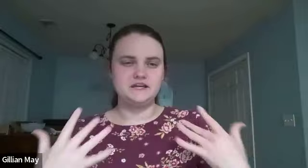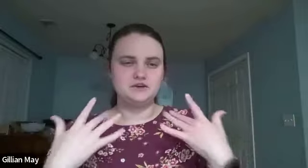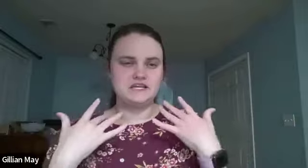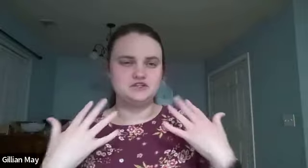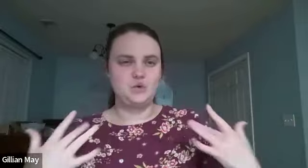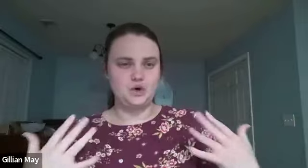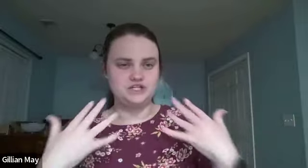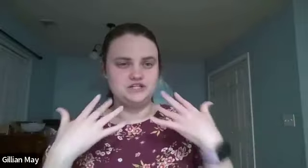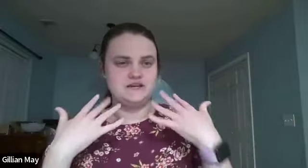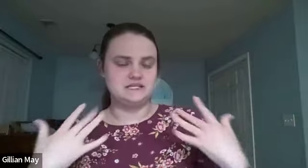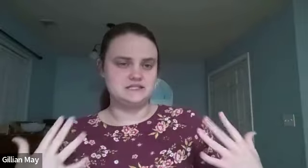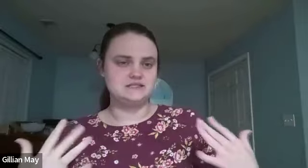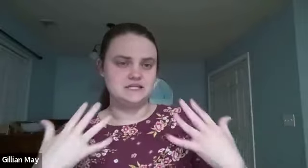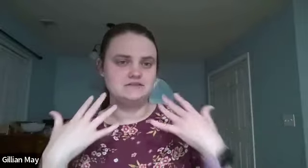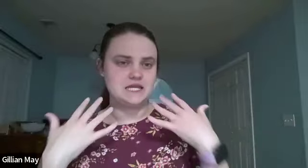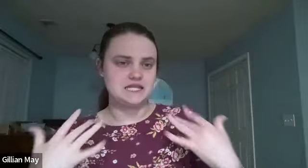fingers towards your face. Friendly.